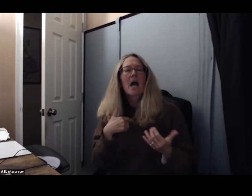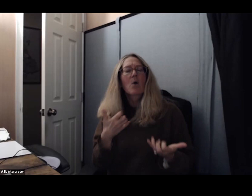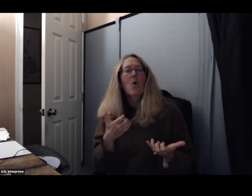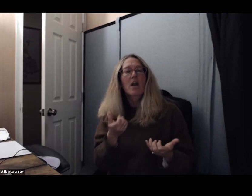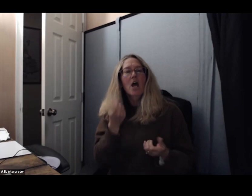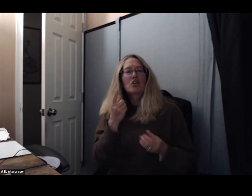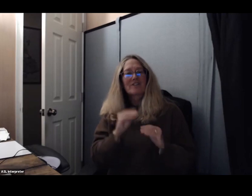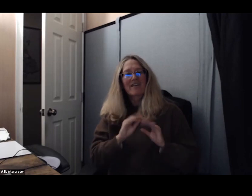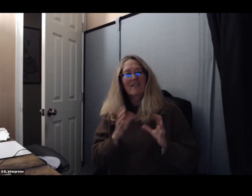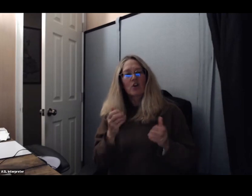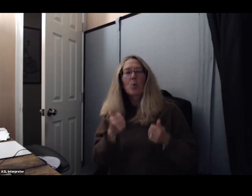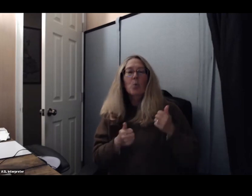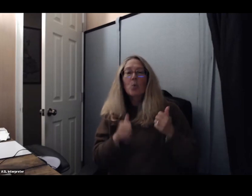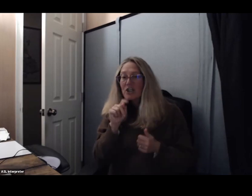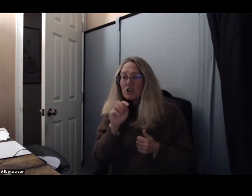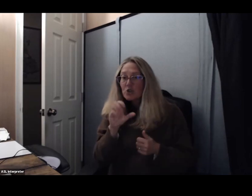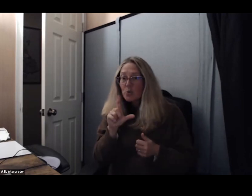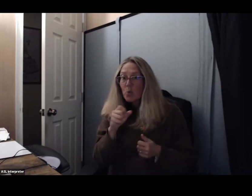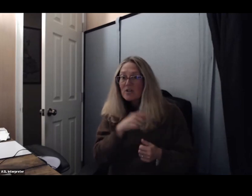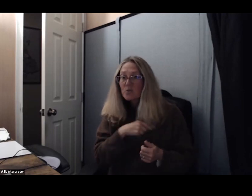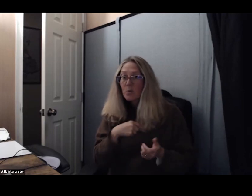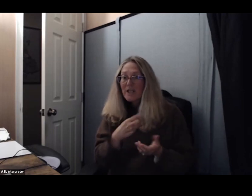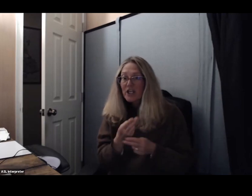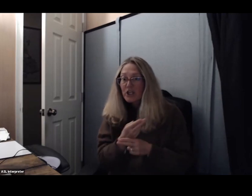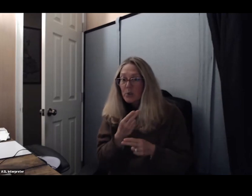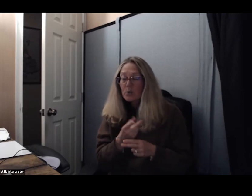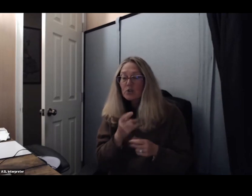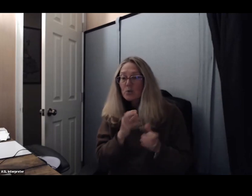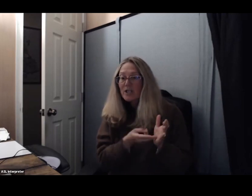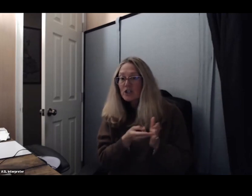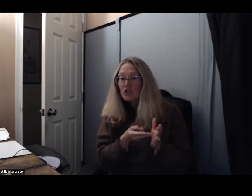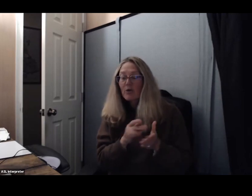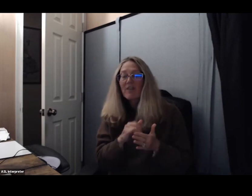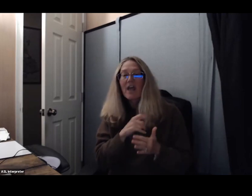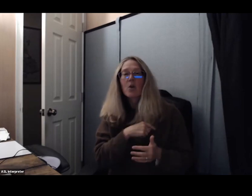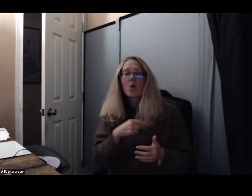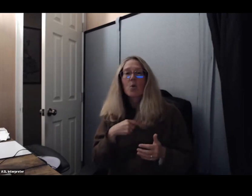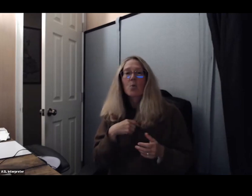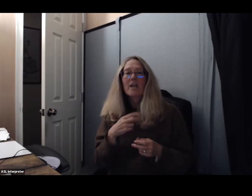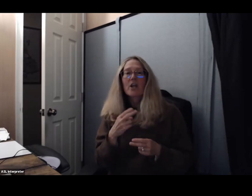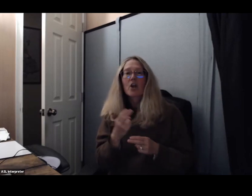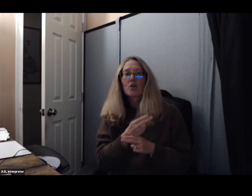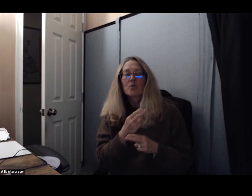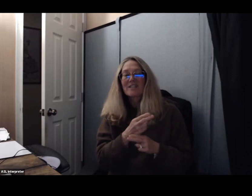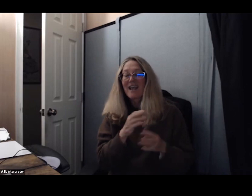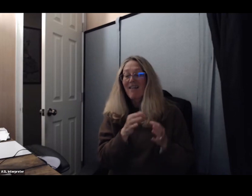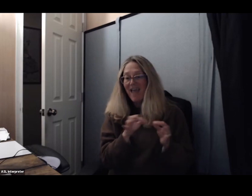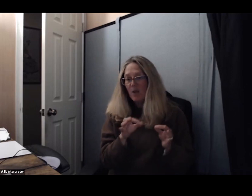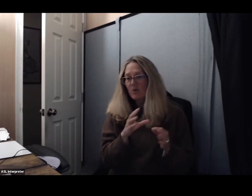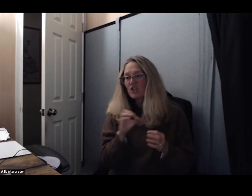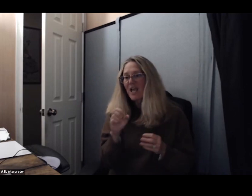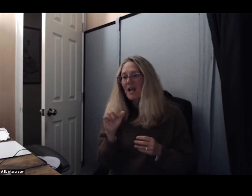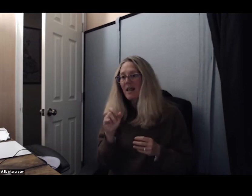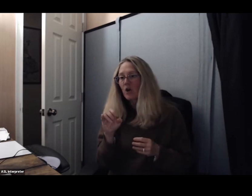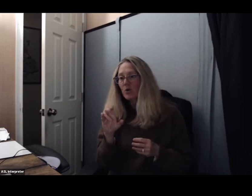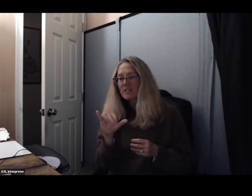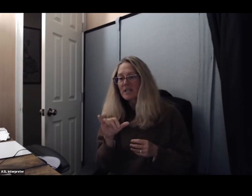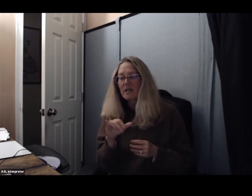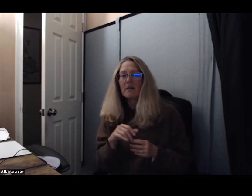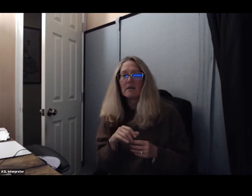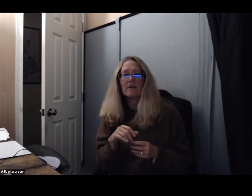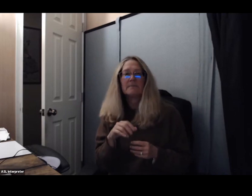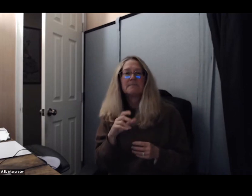better understand what tools we're using to ensure that we're increasing the language and literacy. Just want to put that in your mind, not necessarily,